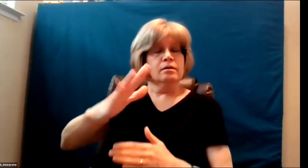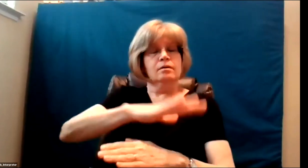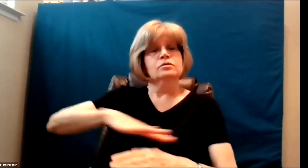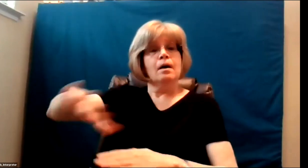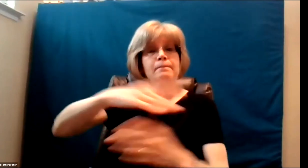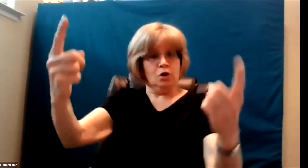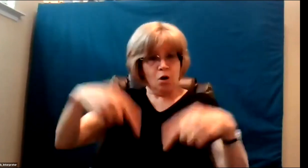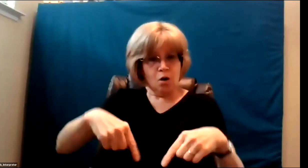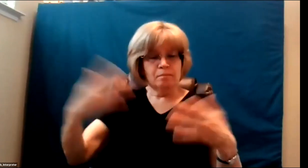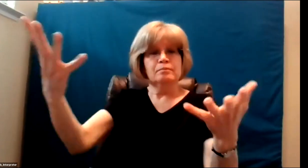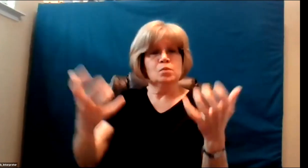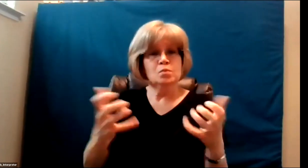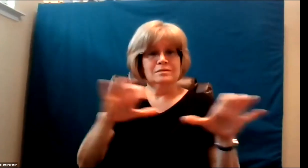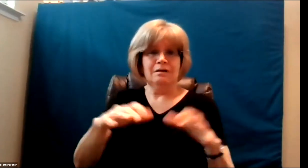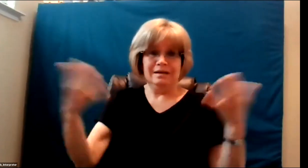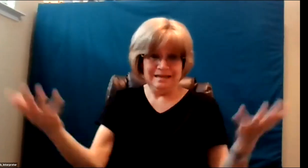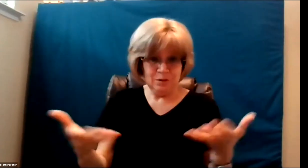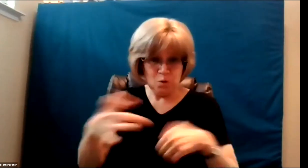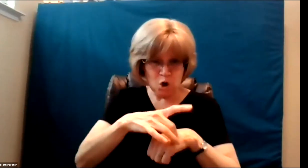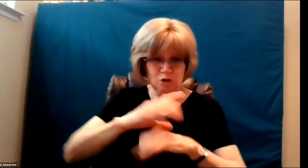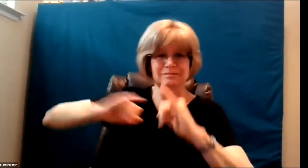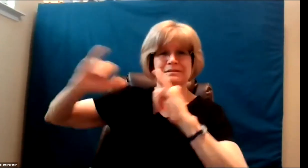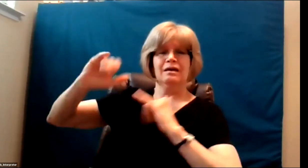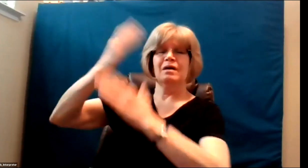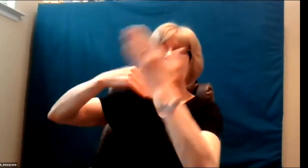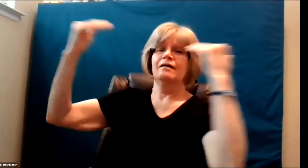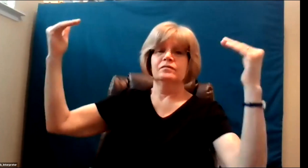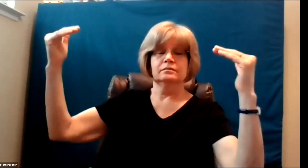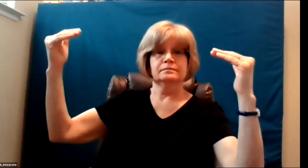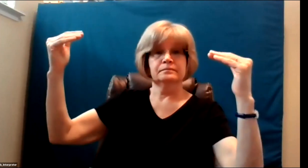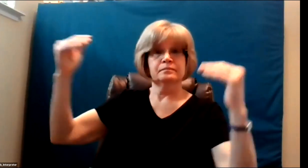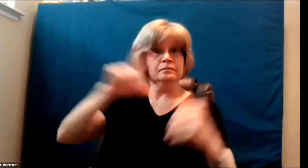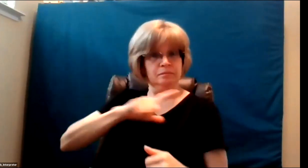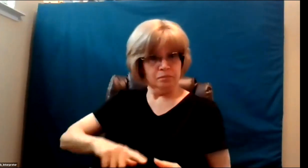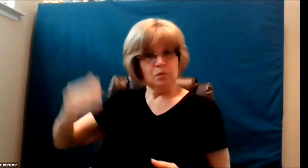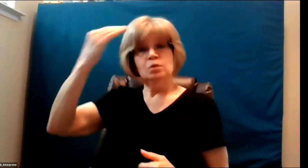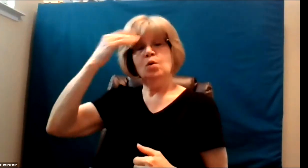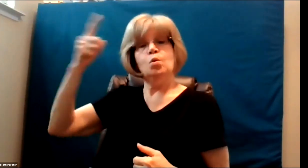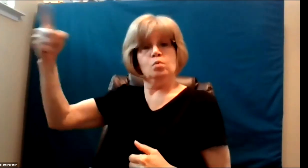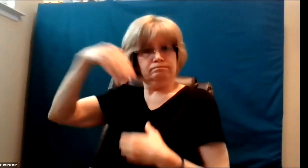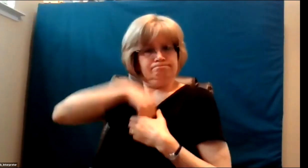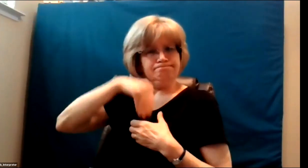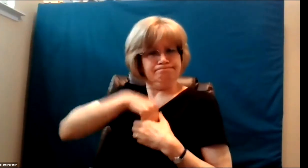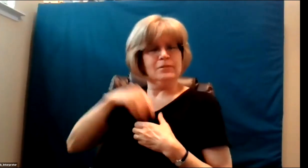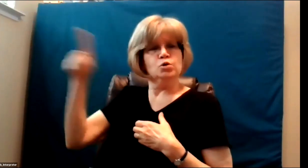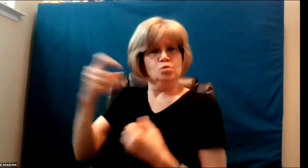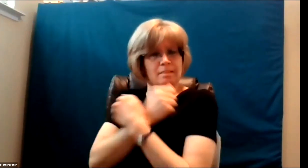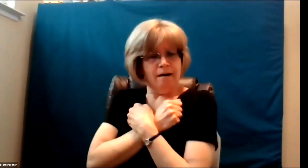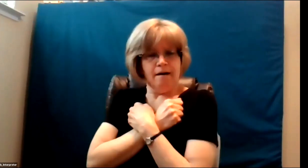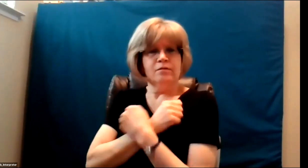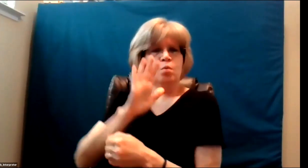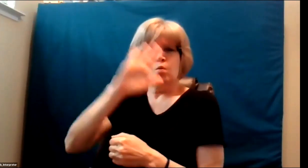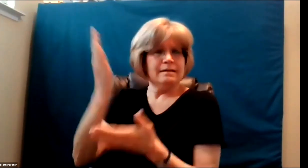will be done on earth as it is in heaven." Lord, we know in our hearts that you love us and will never abandon